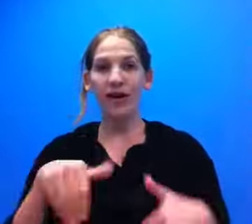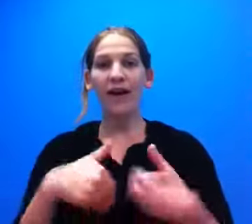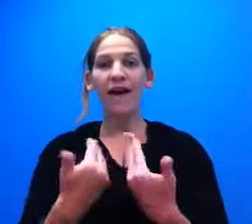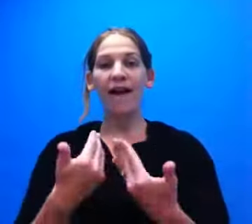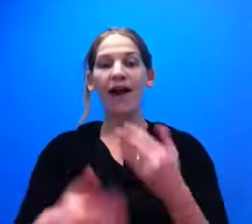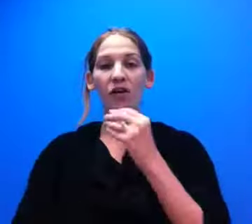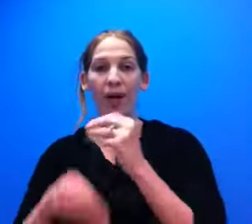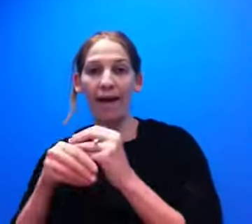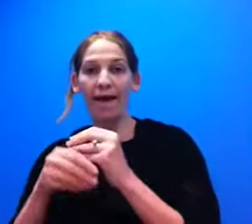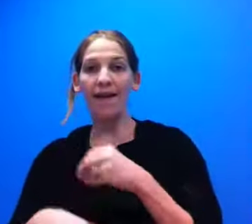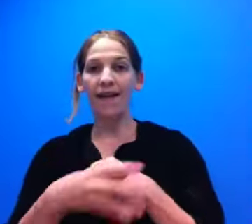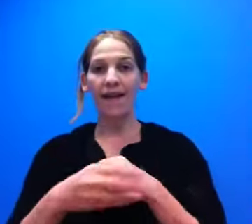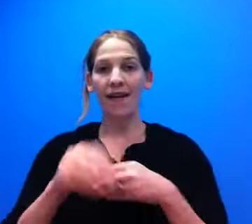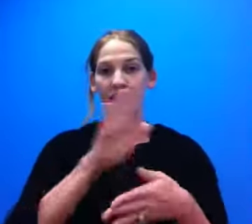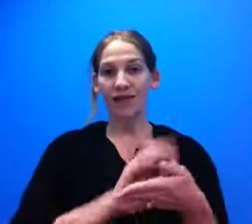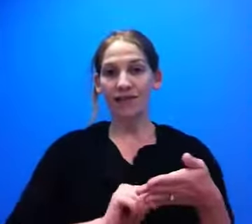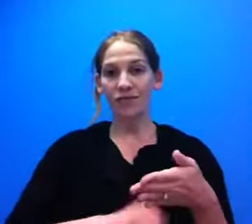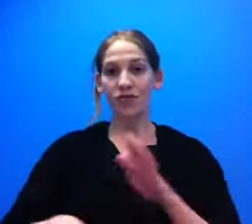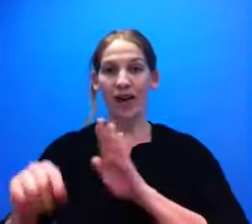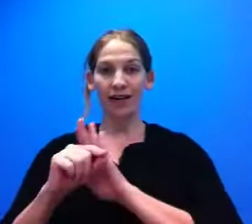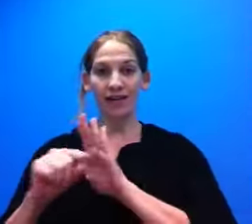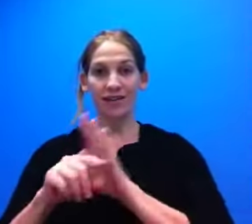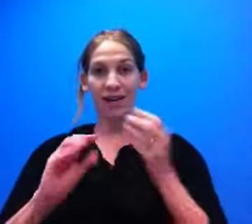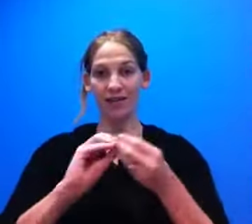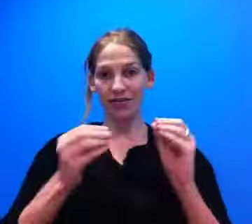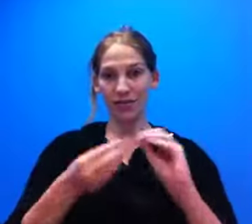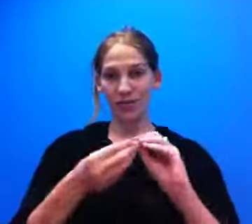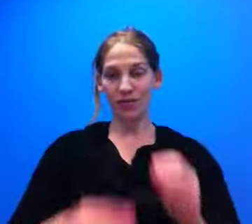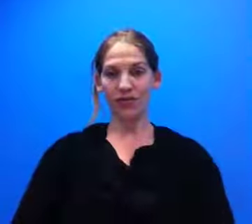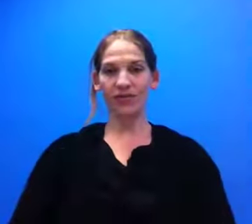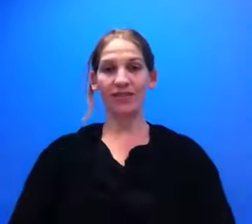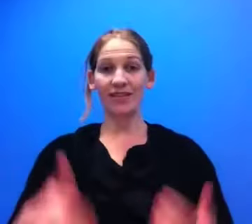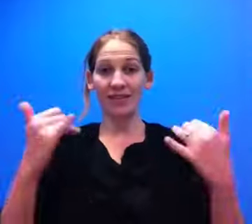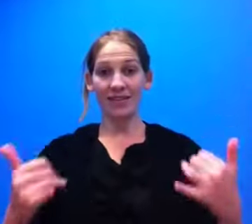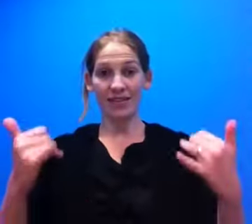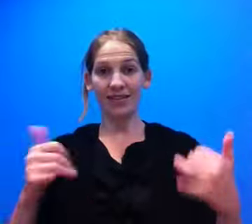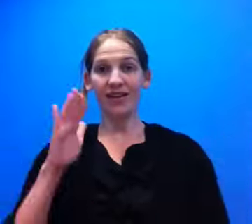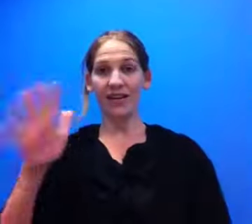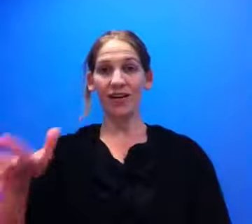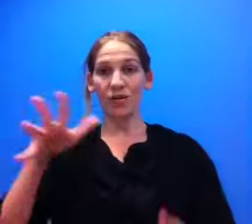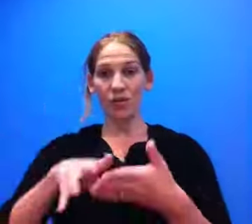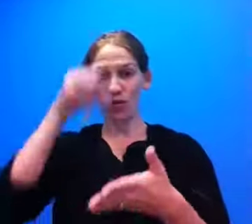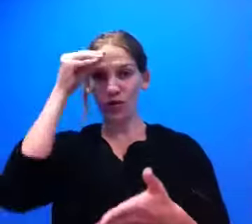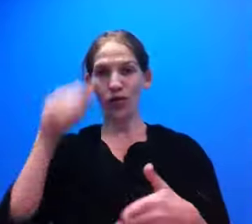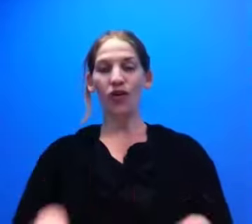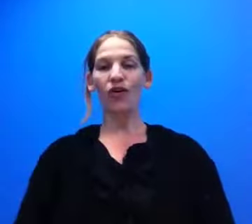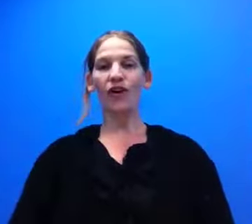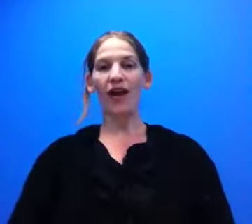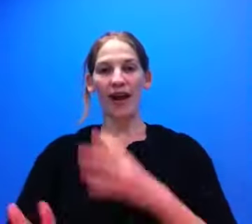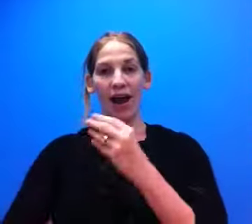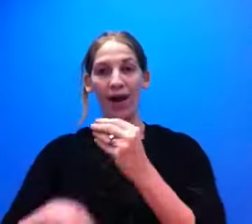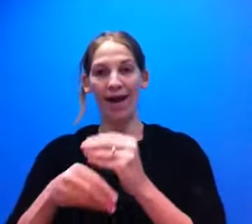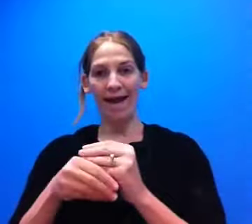the next lecture will deal with subtracting negative numbers. And of course, we need our assistant that's going to help us